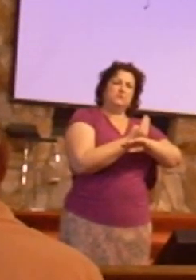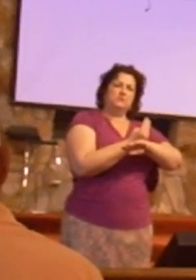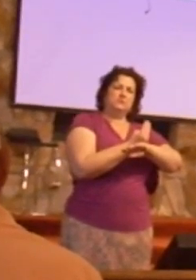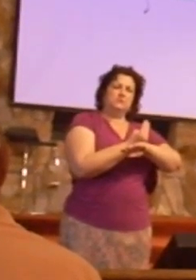don't I But don't I hope I I